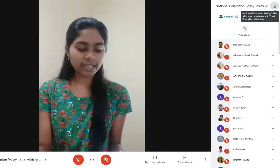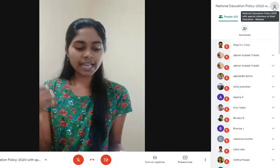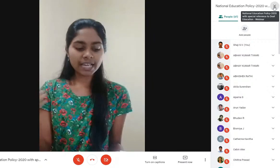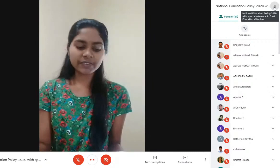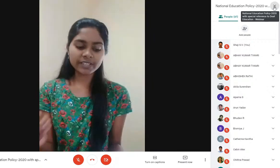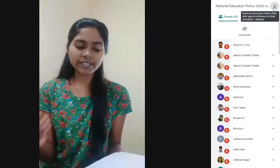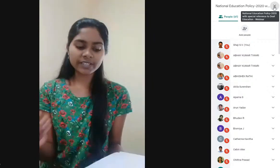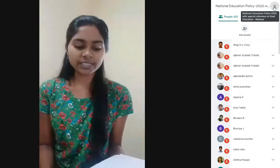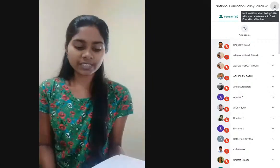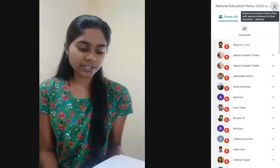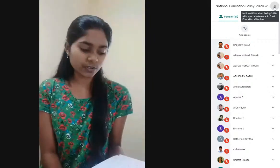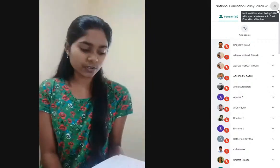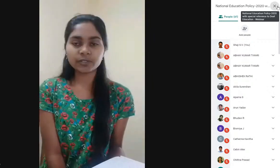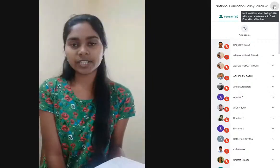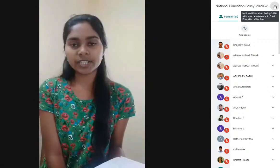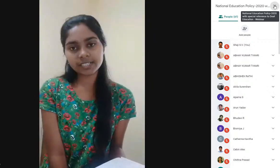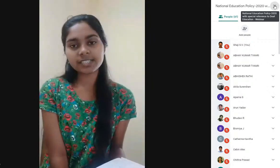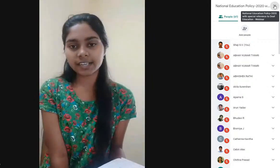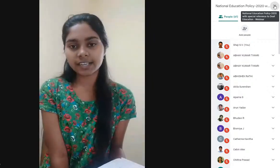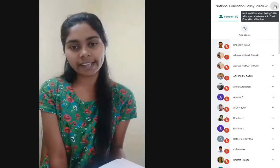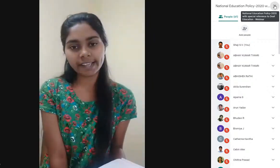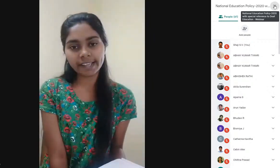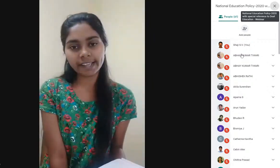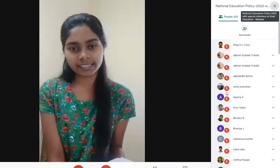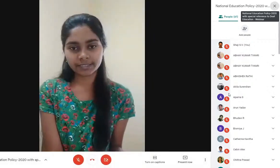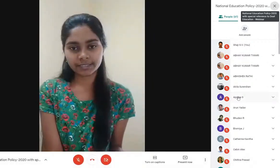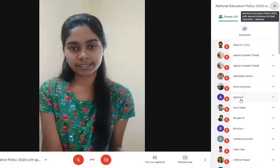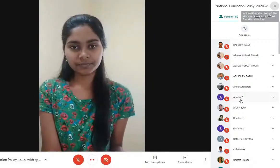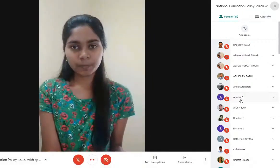will have the time for the questions at the end.